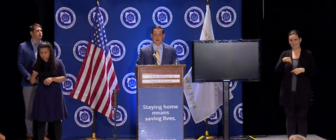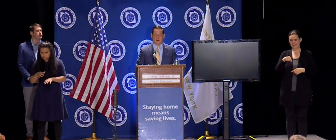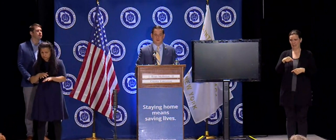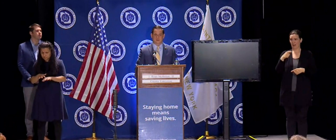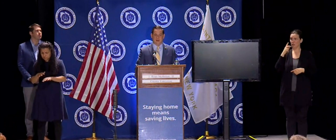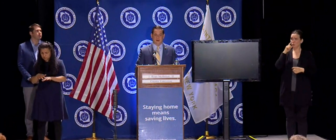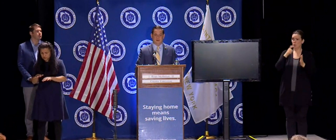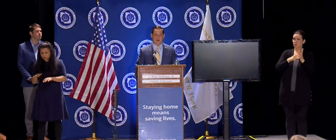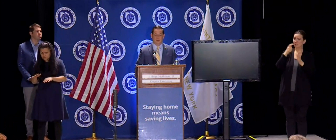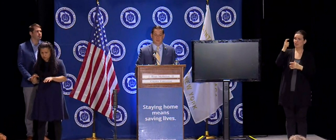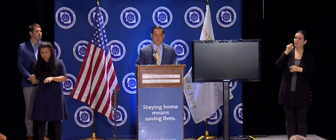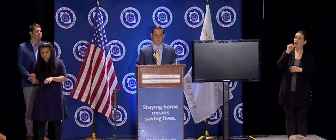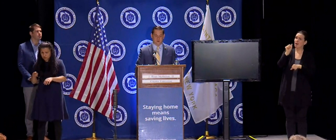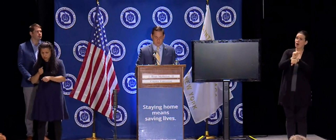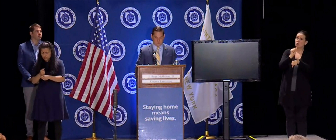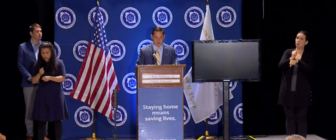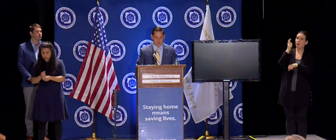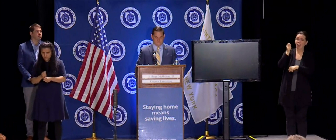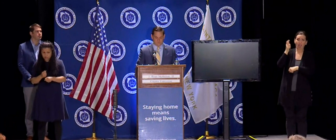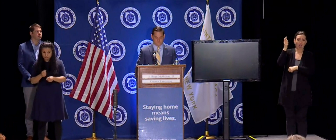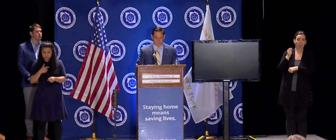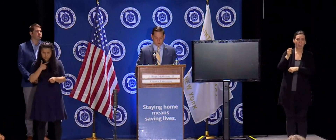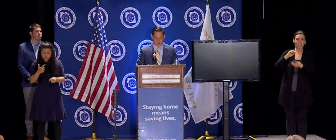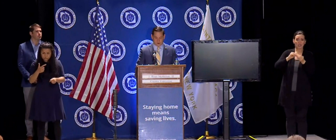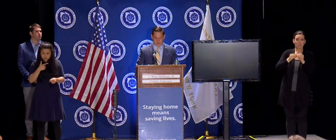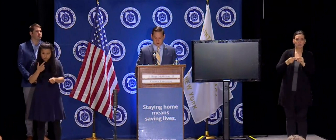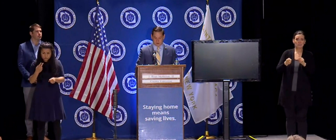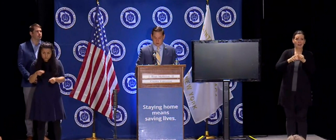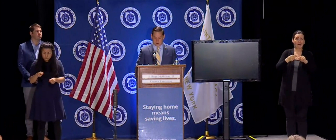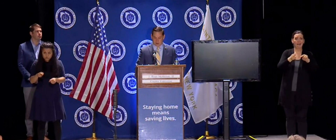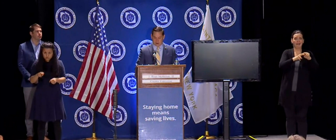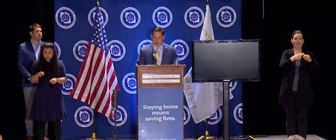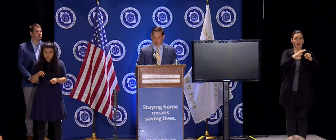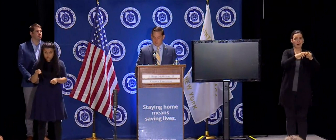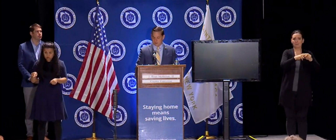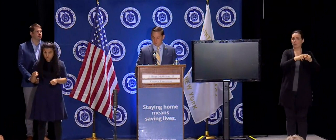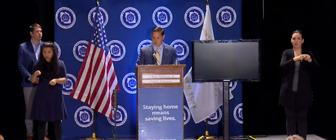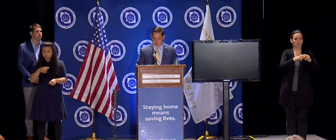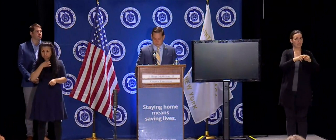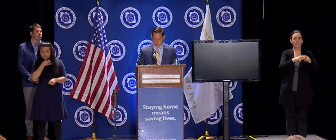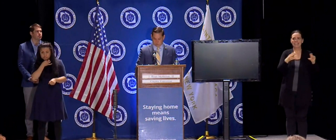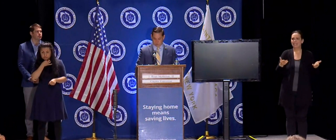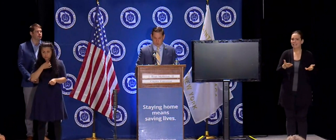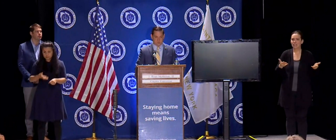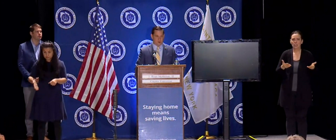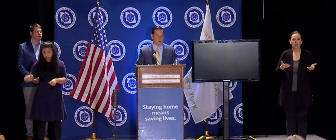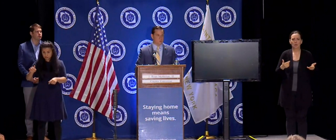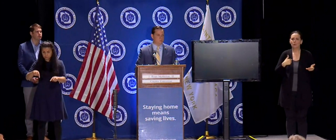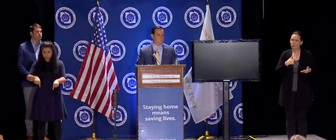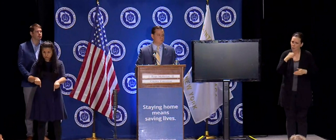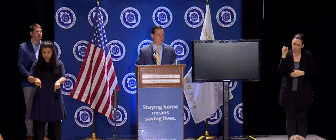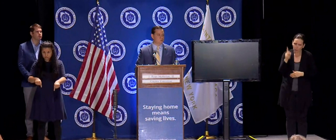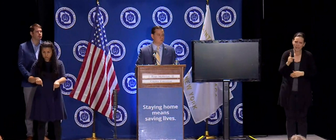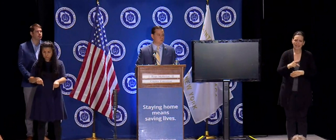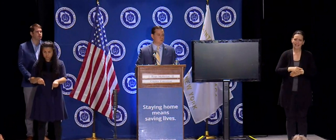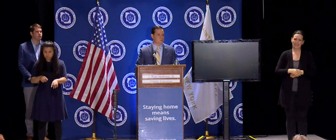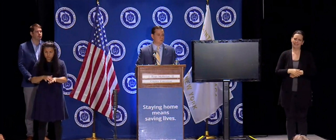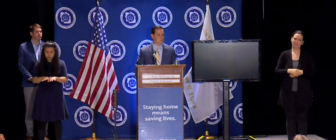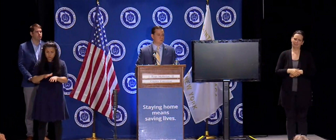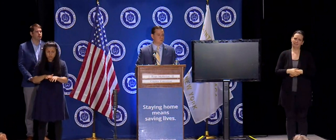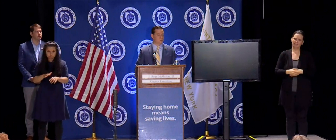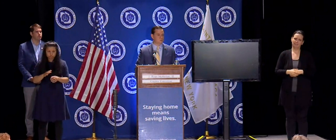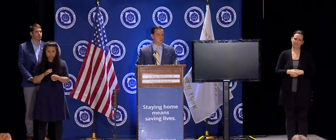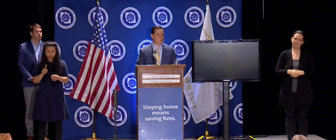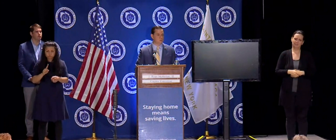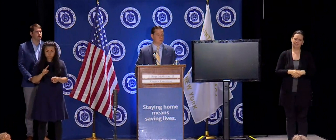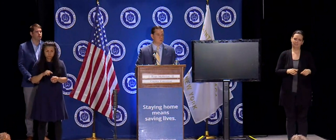they understand the hardship, for them to commit to this, I think is really special. Does the